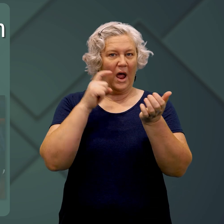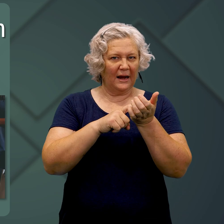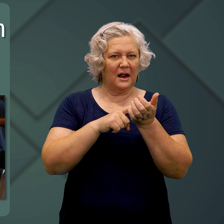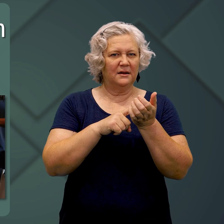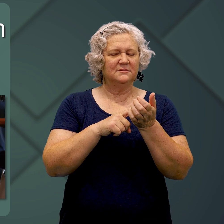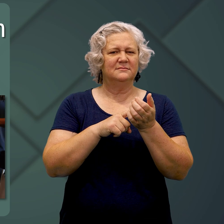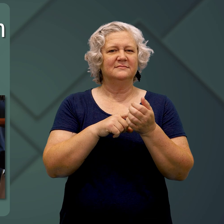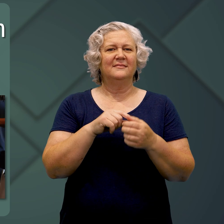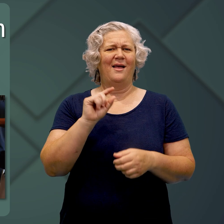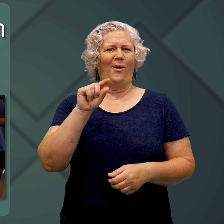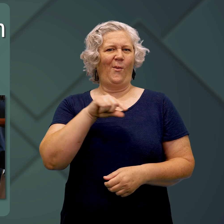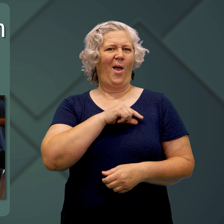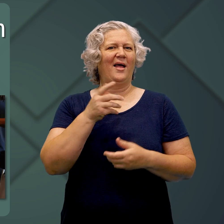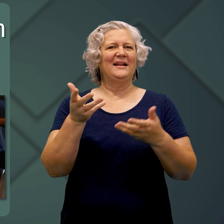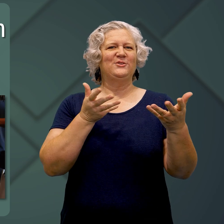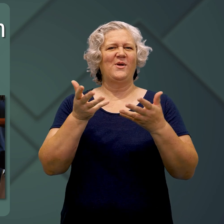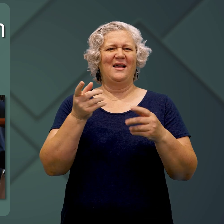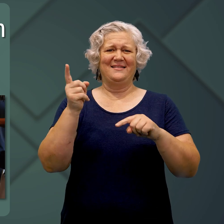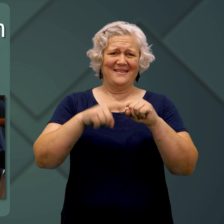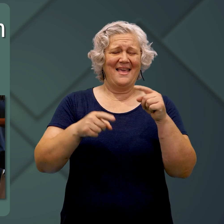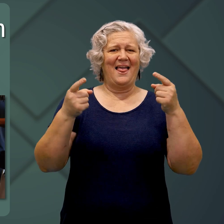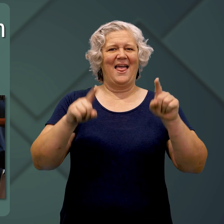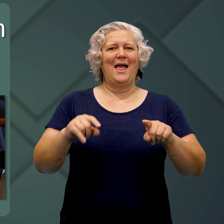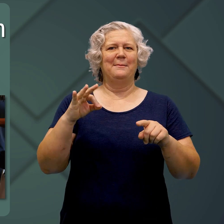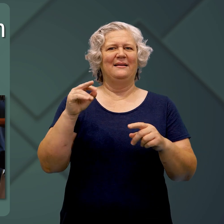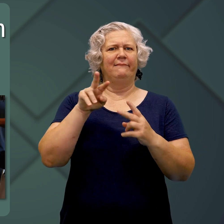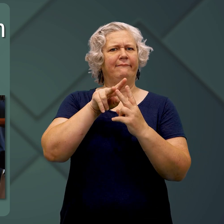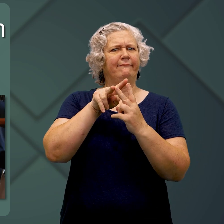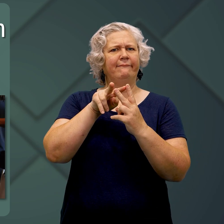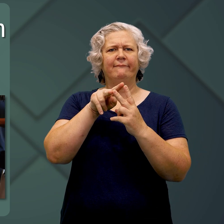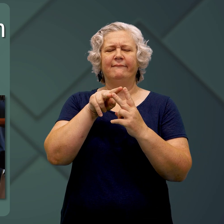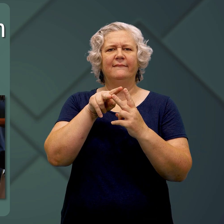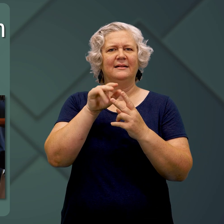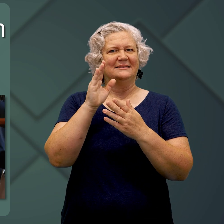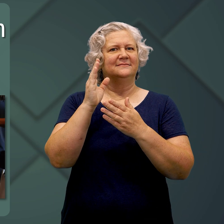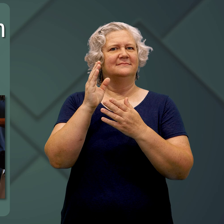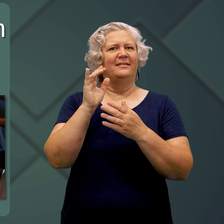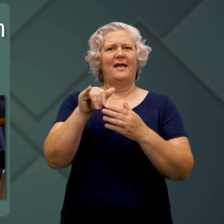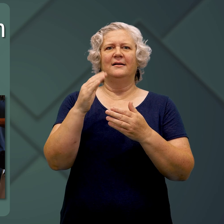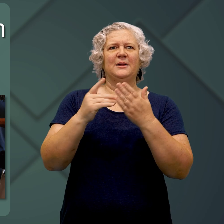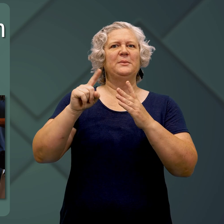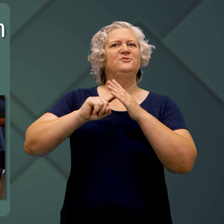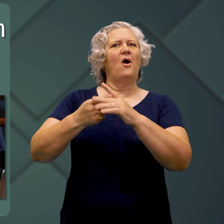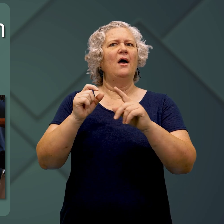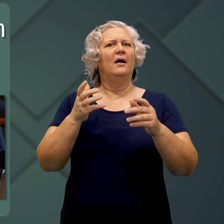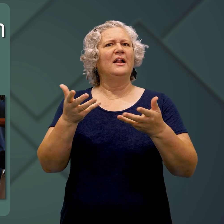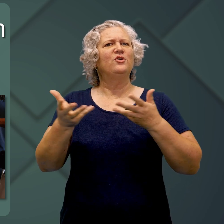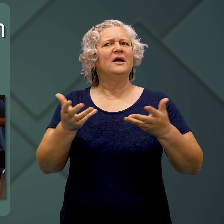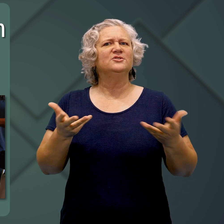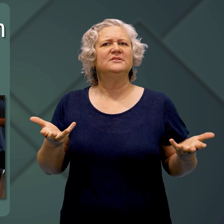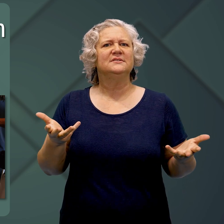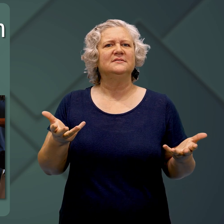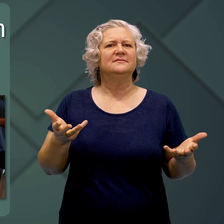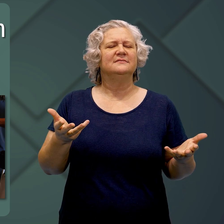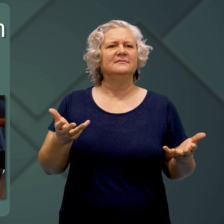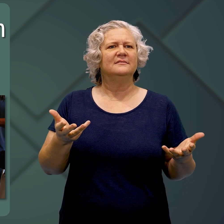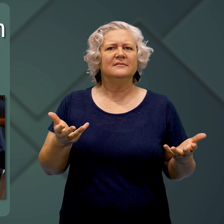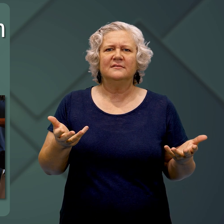First is to recognize. Quality interaction can't happen if it's not clear to each partner that someone's initiating the interaction.